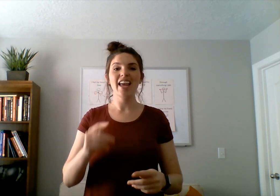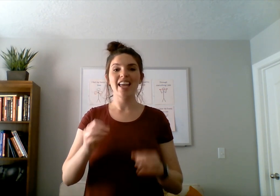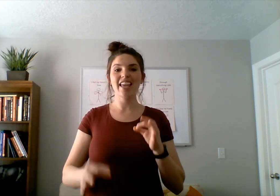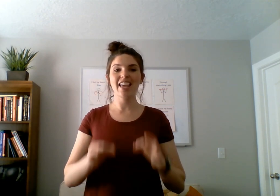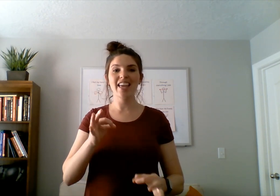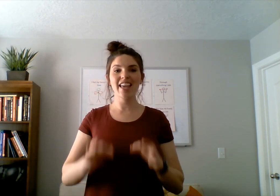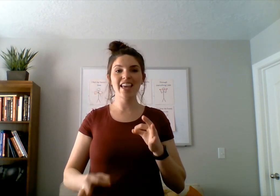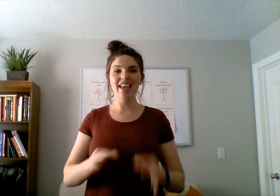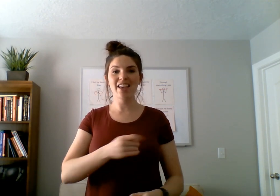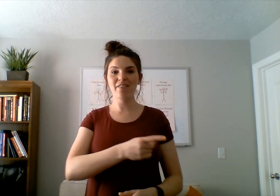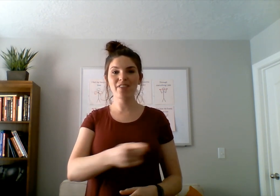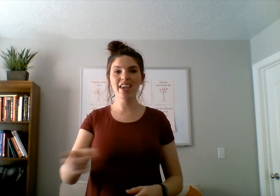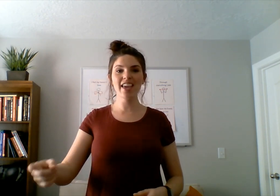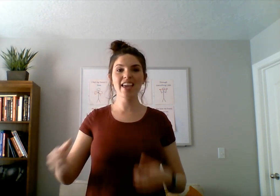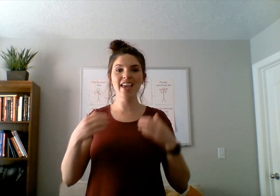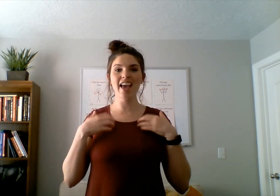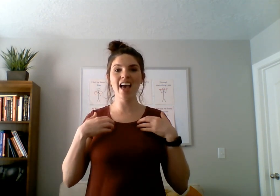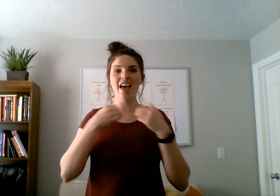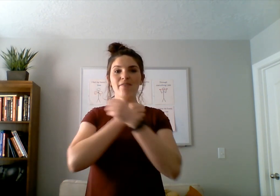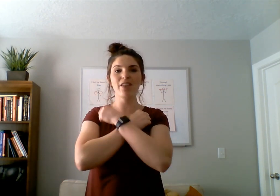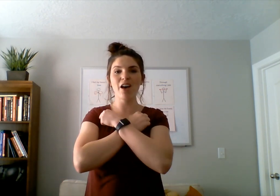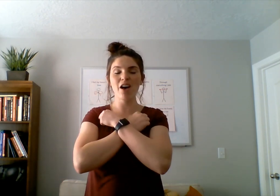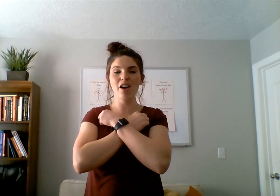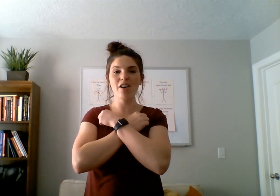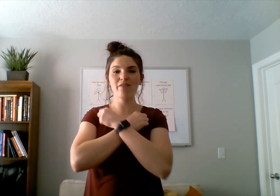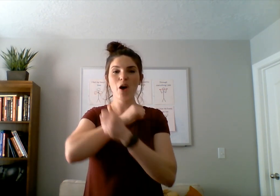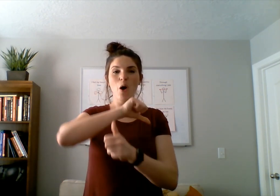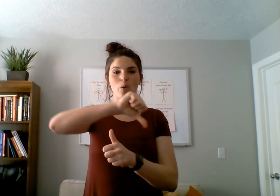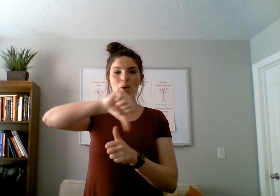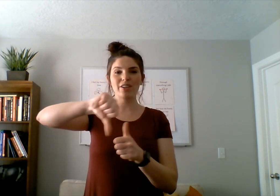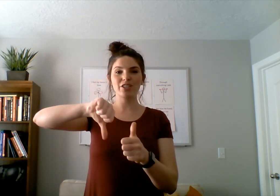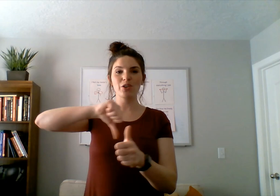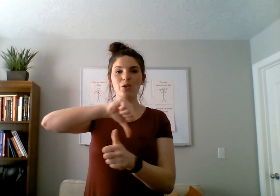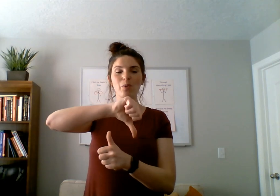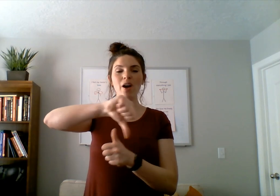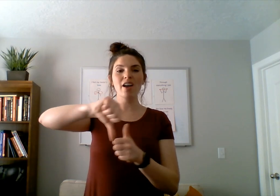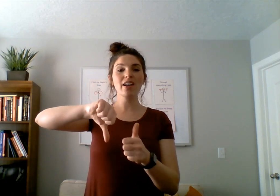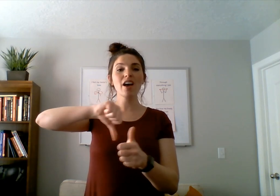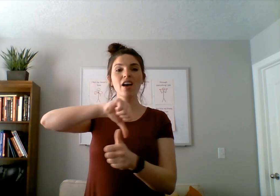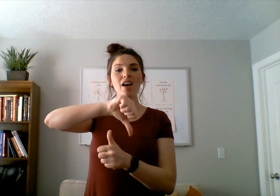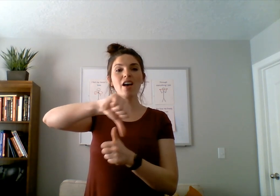If ye have love. One to another.